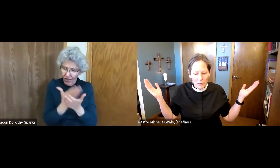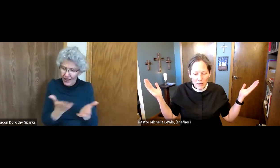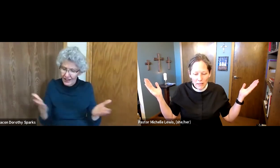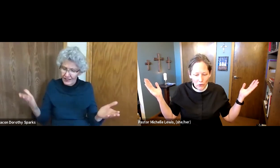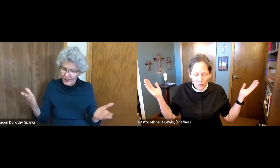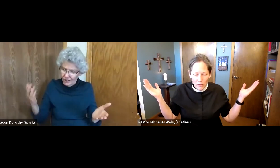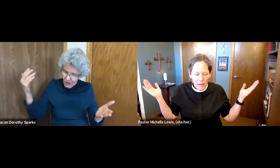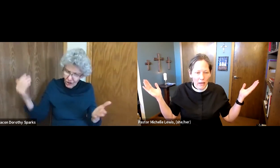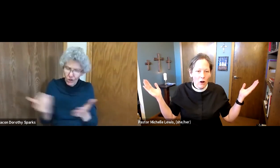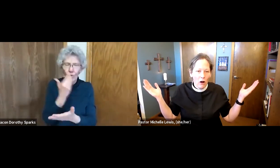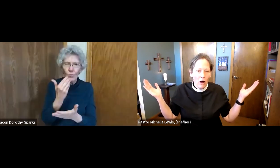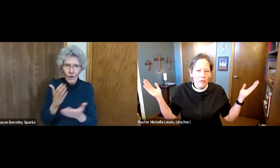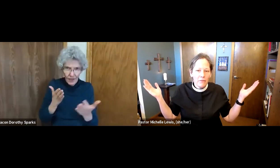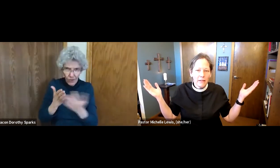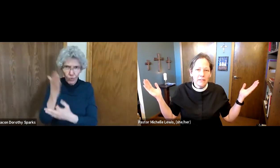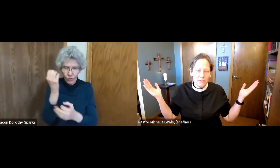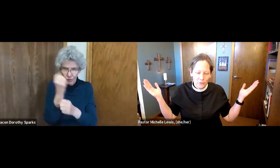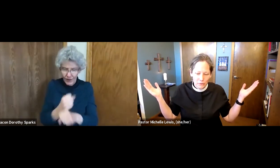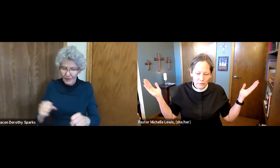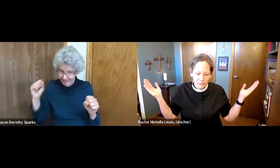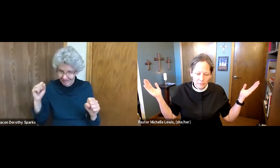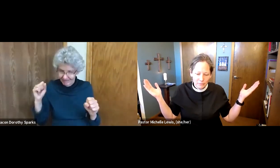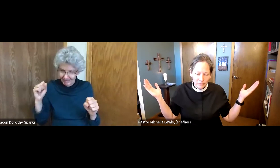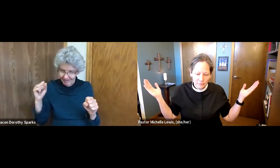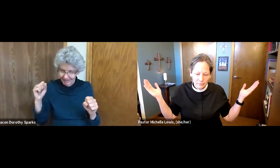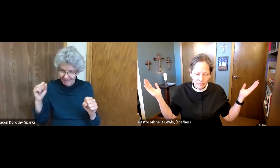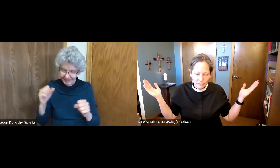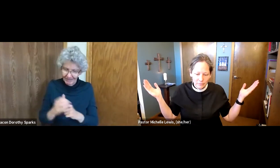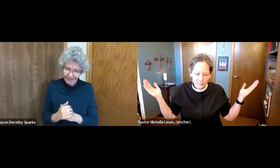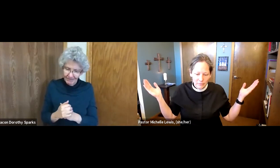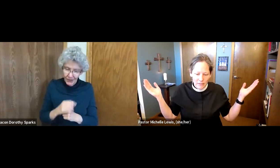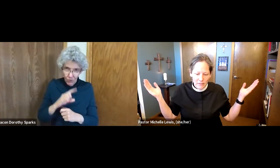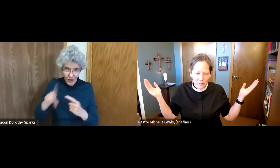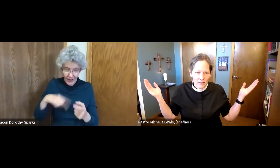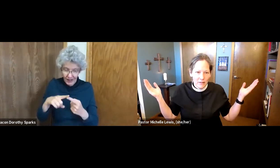through whom you will make all things new.